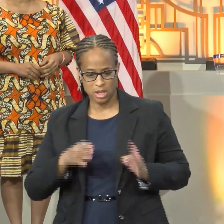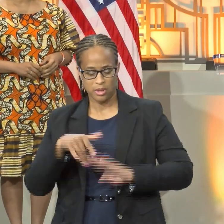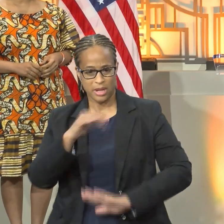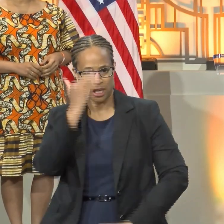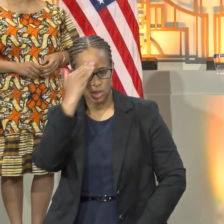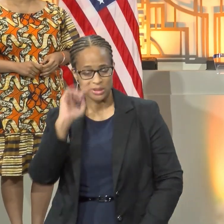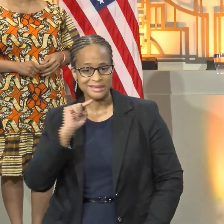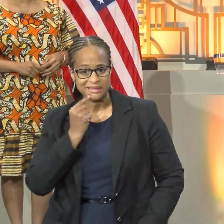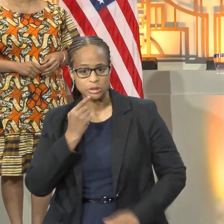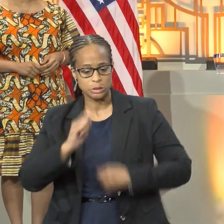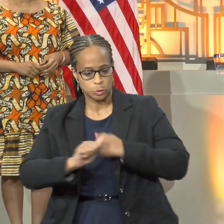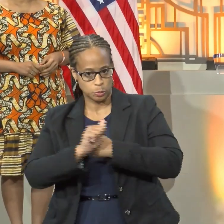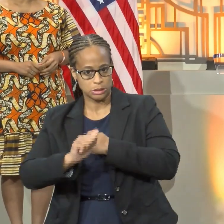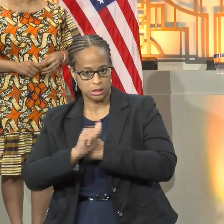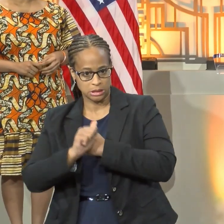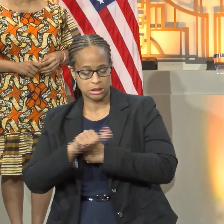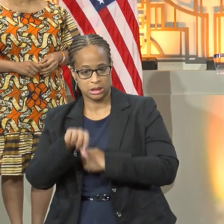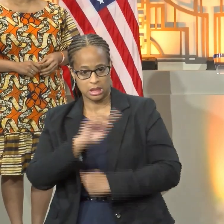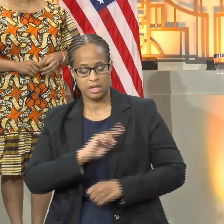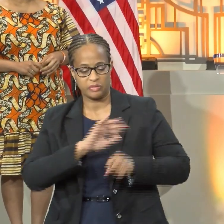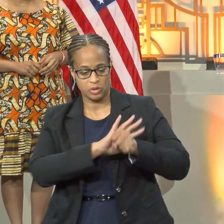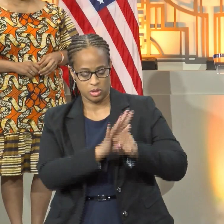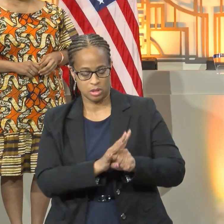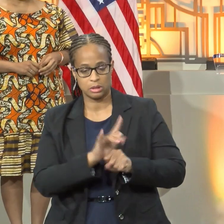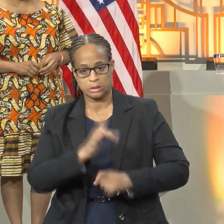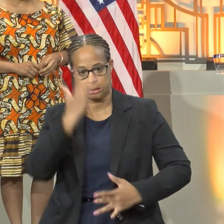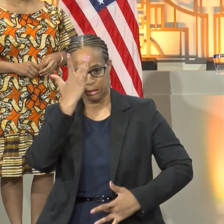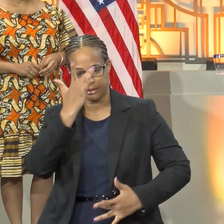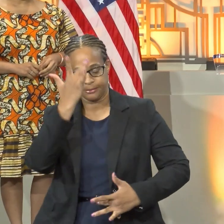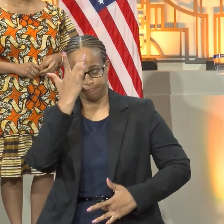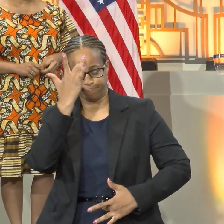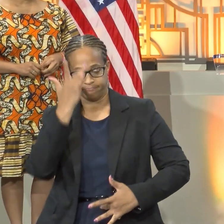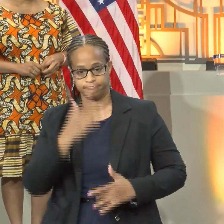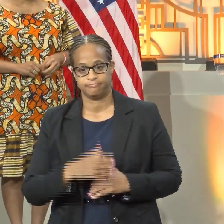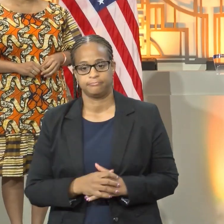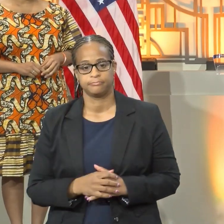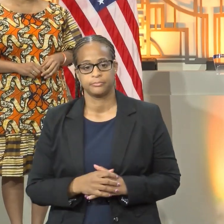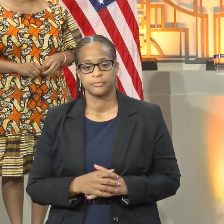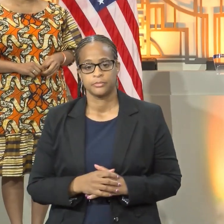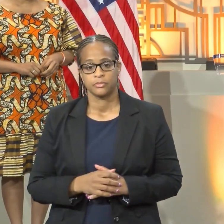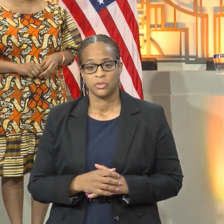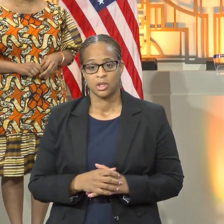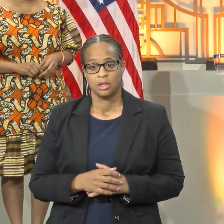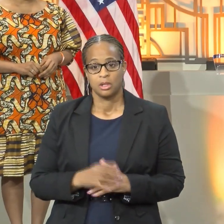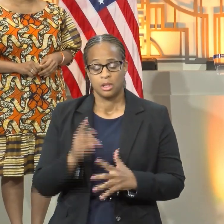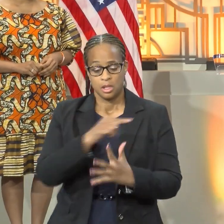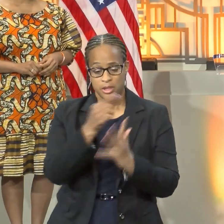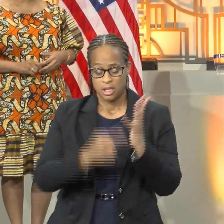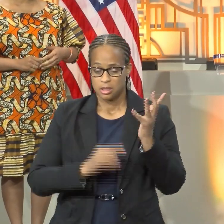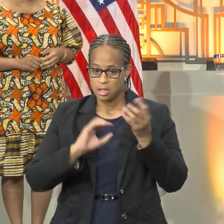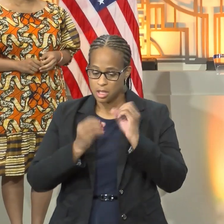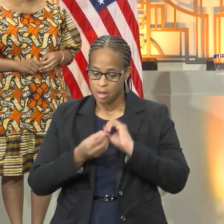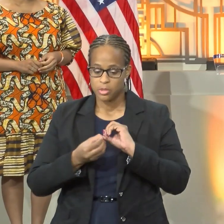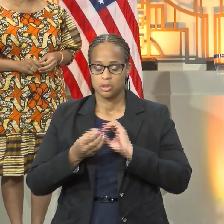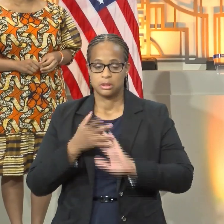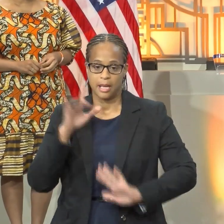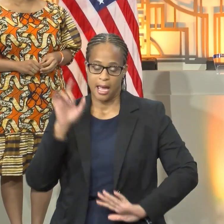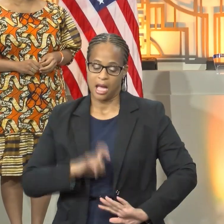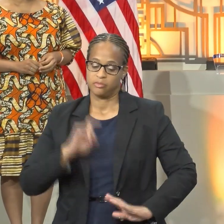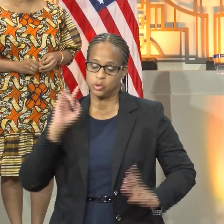serious risk of contracting this virus. These numbers must come